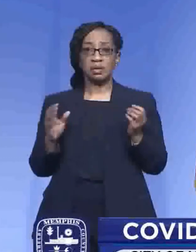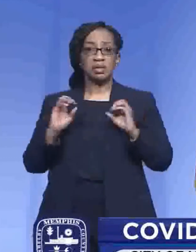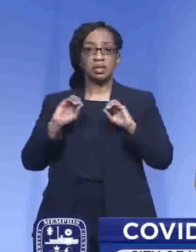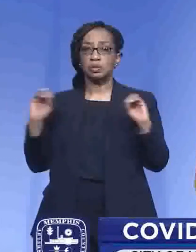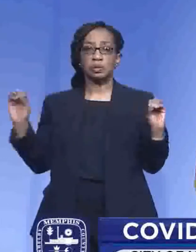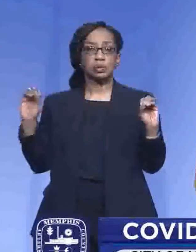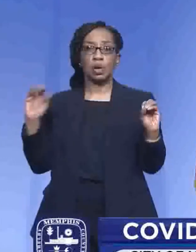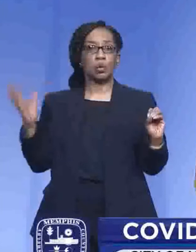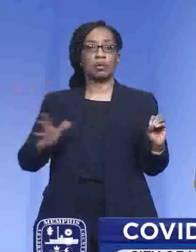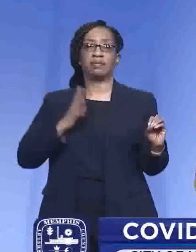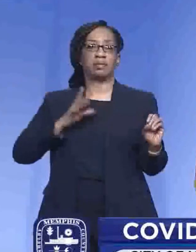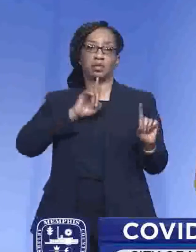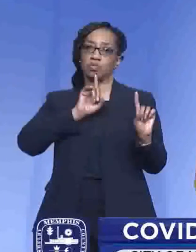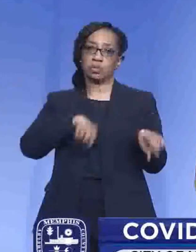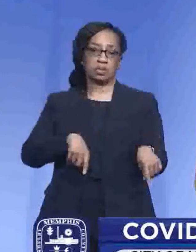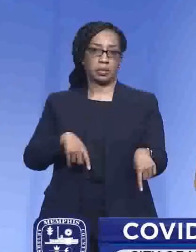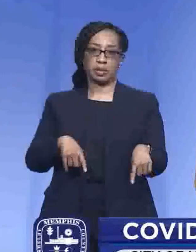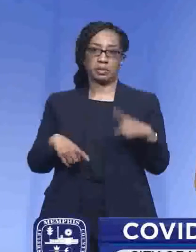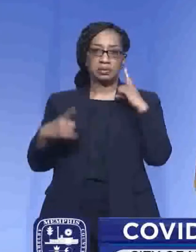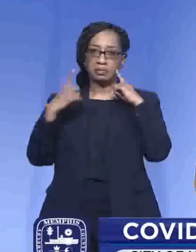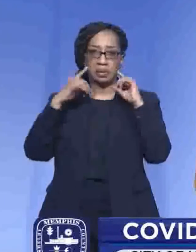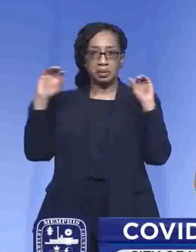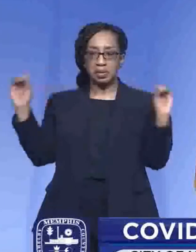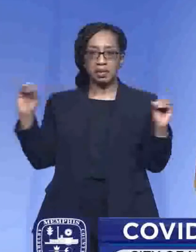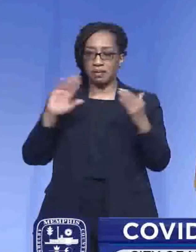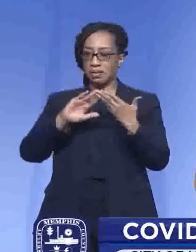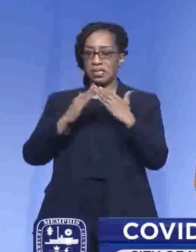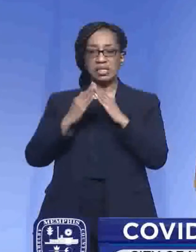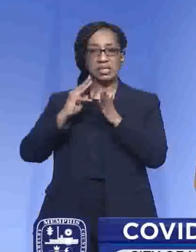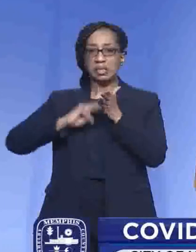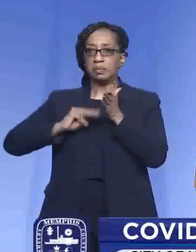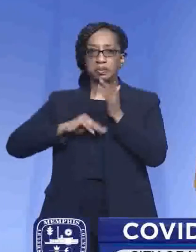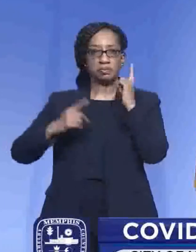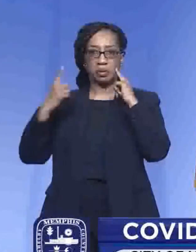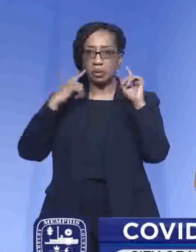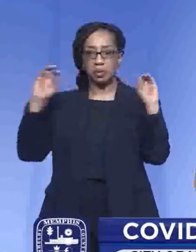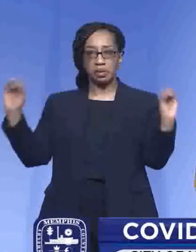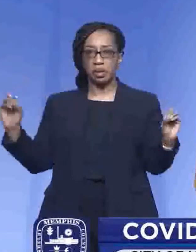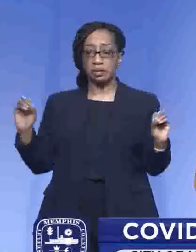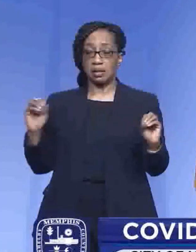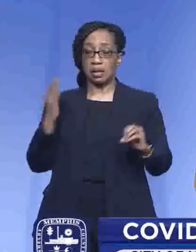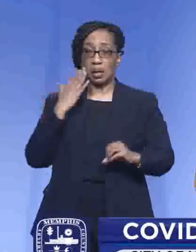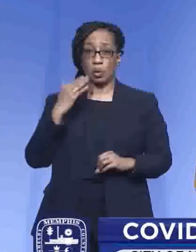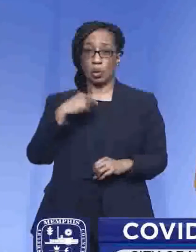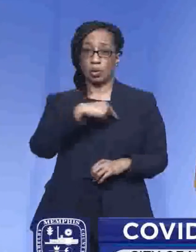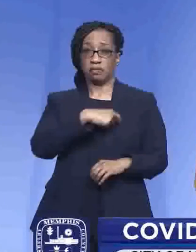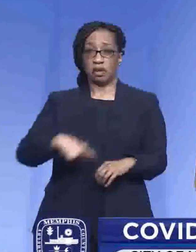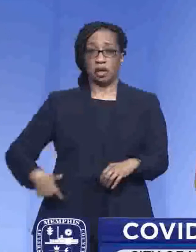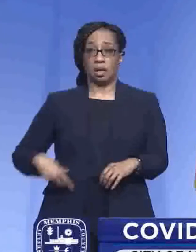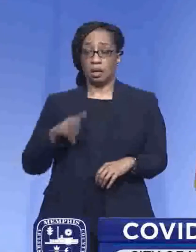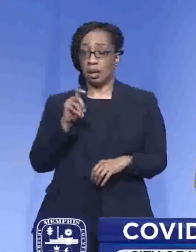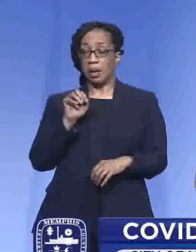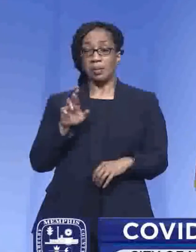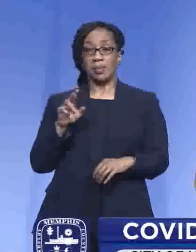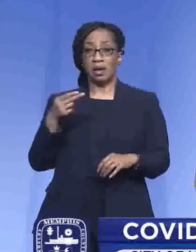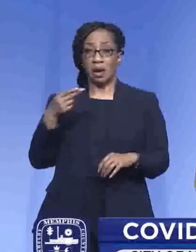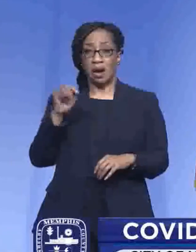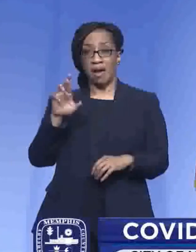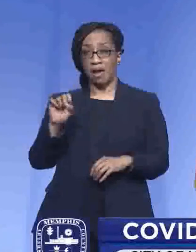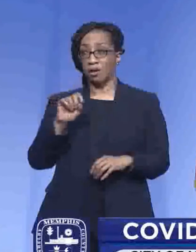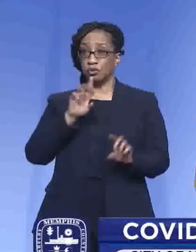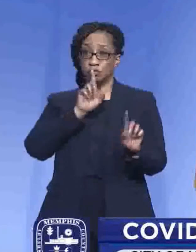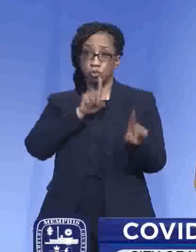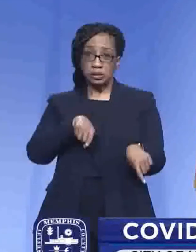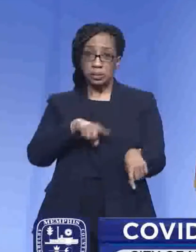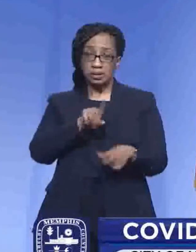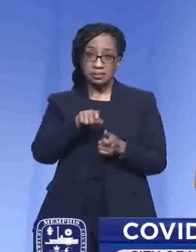been no official response that I know of. Certainly nothing from the city of Memphis. I don't know if Mayor Harris has made a specific response.